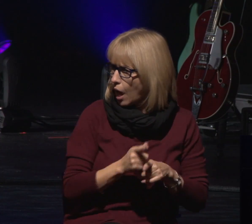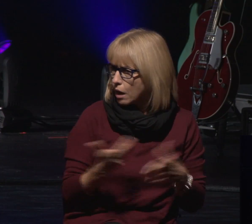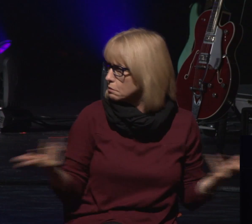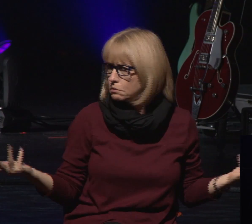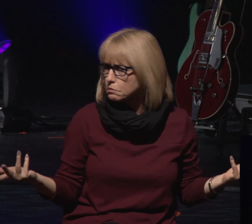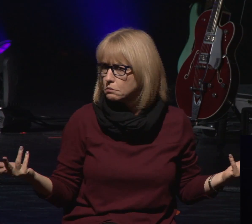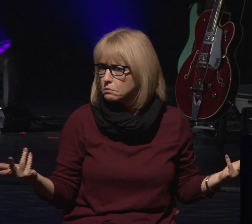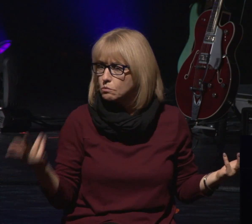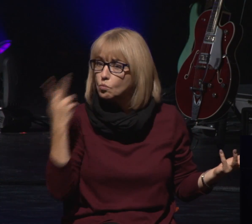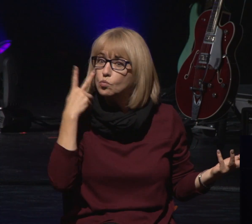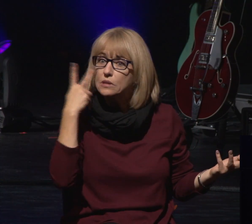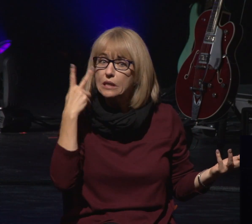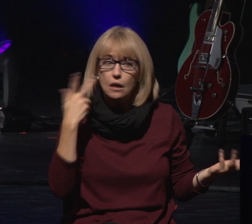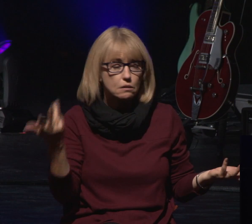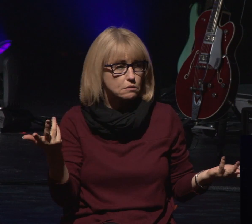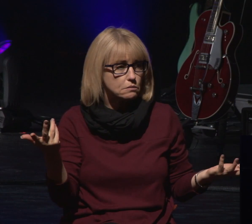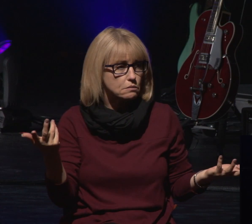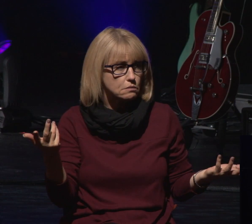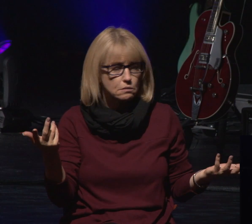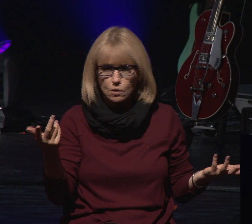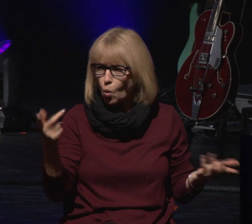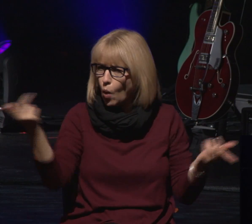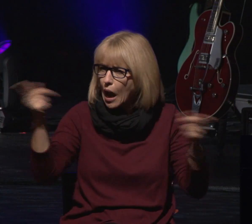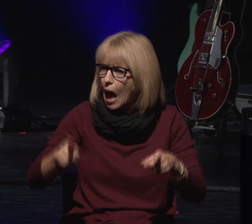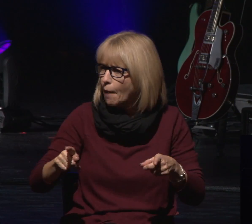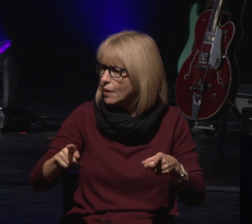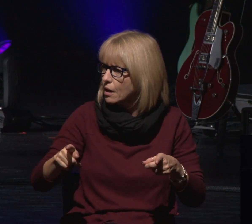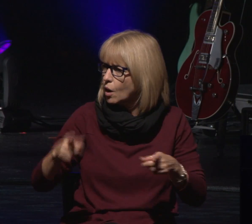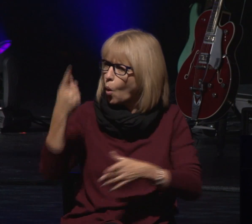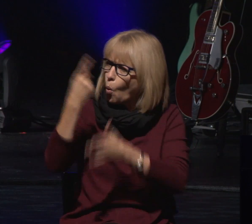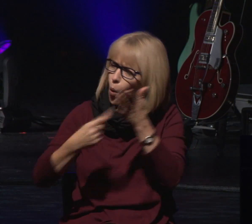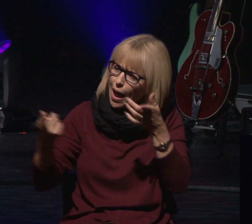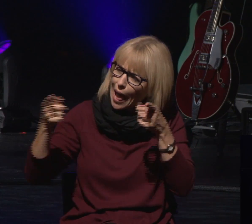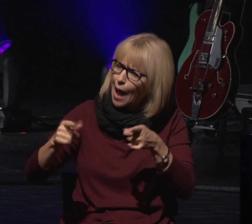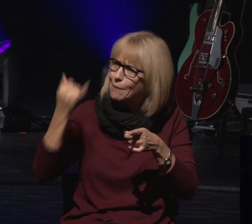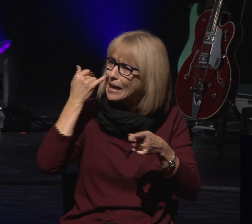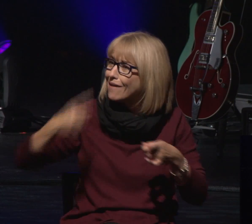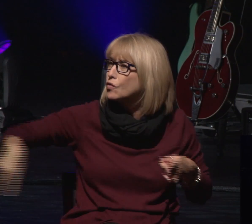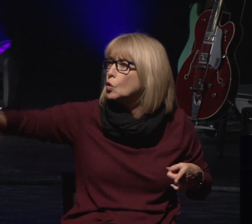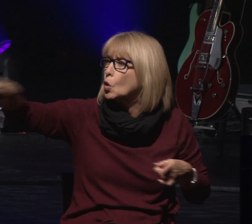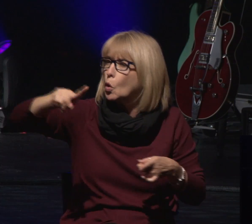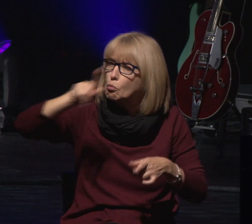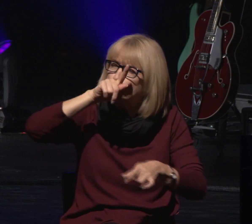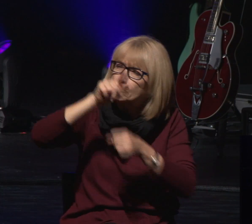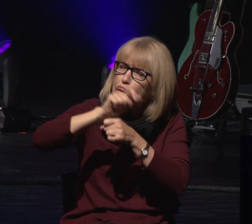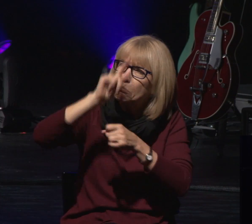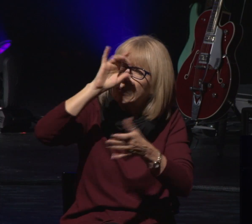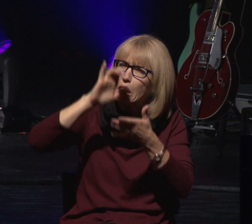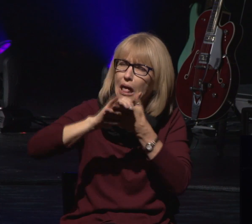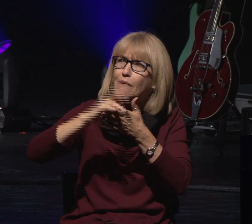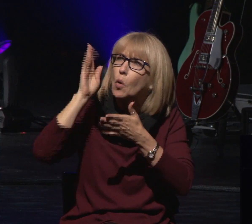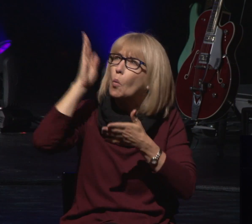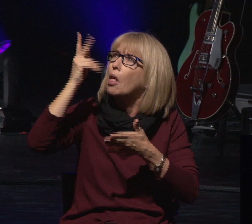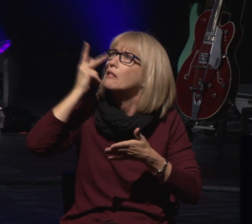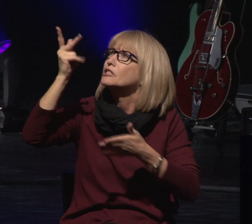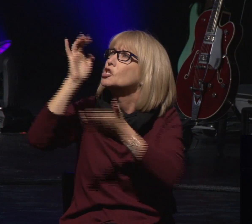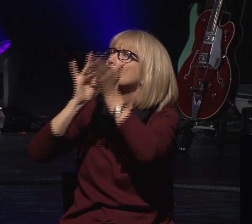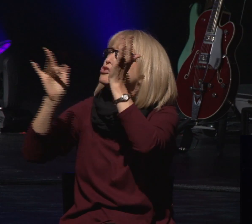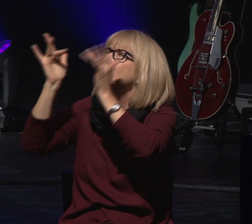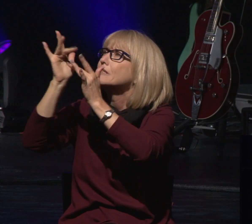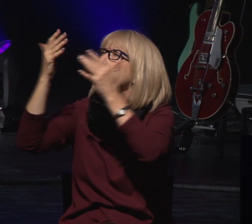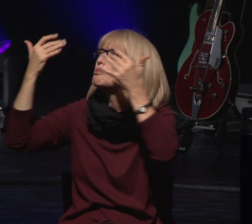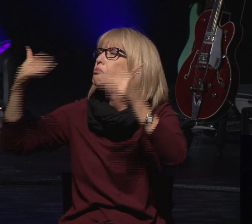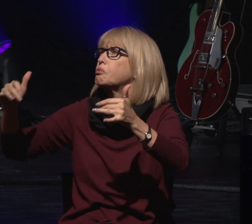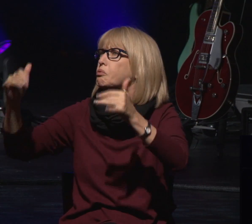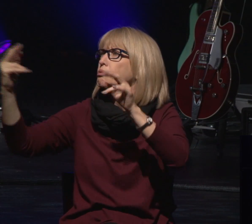life? What happens if everybody in this room truly, fully believed, I'm going to see Jesus face to face, and how would that change